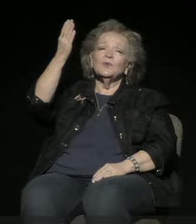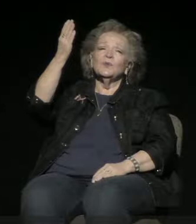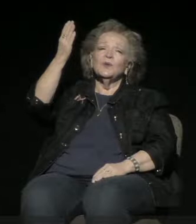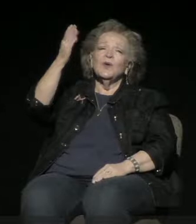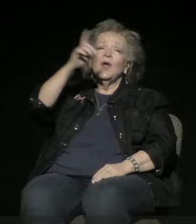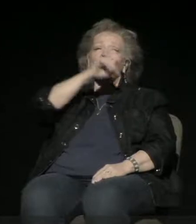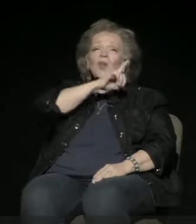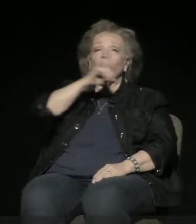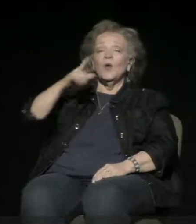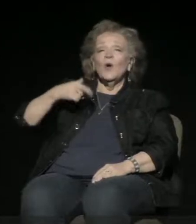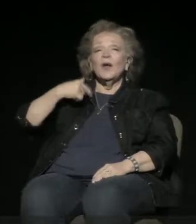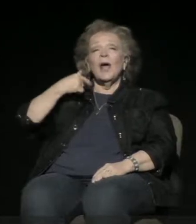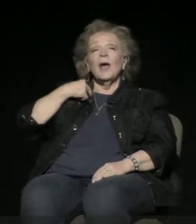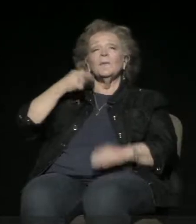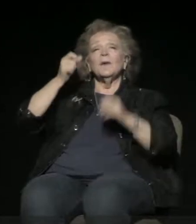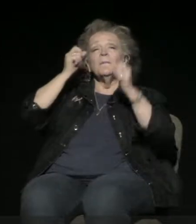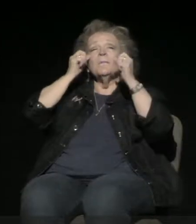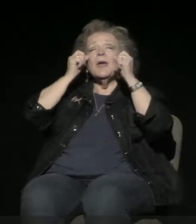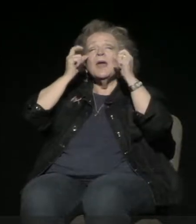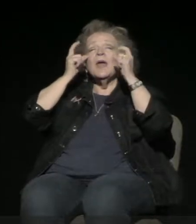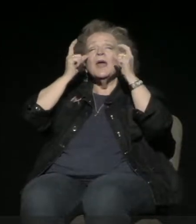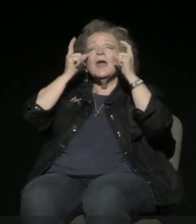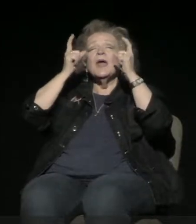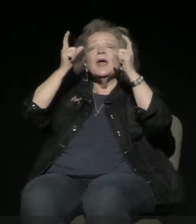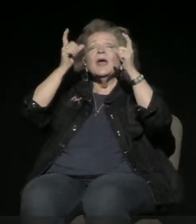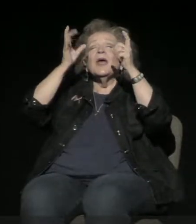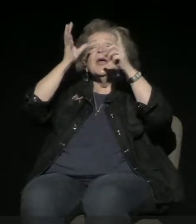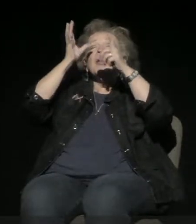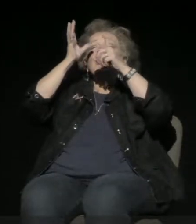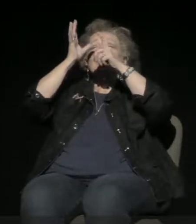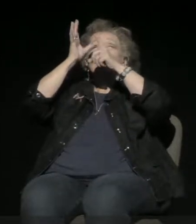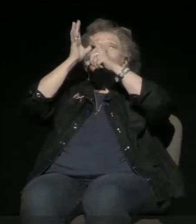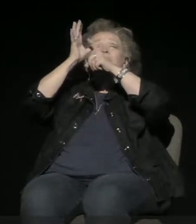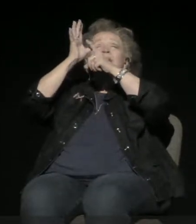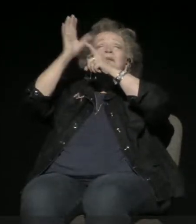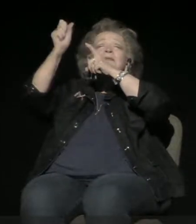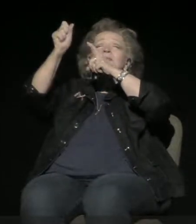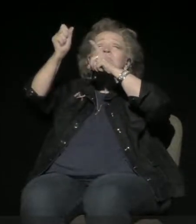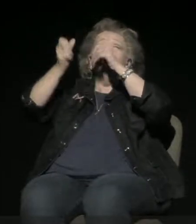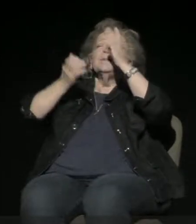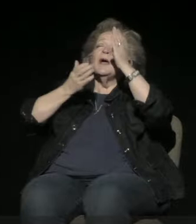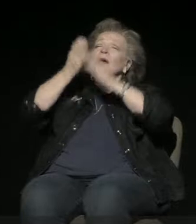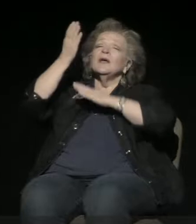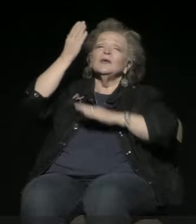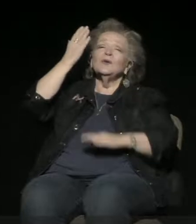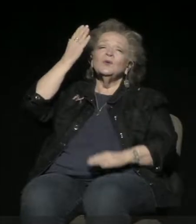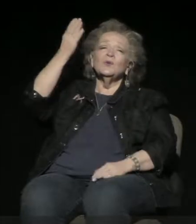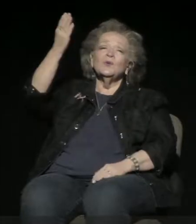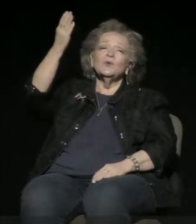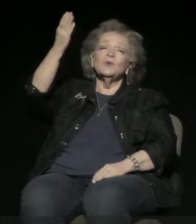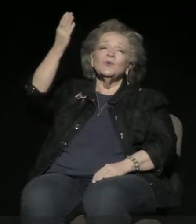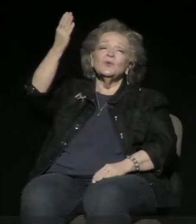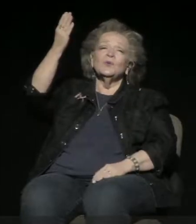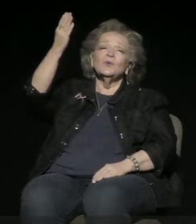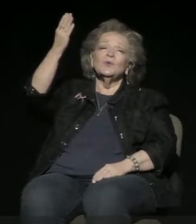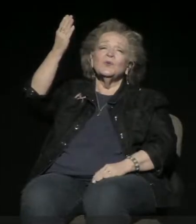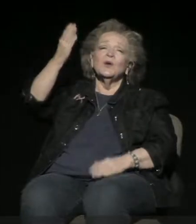Lord I'm amazed amazed By you